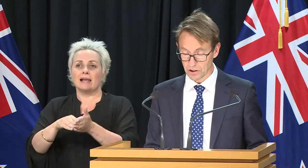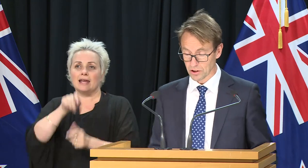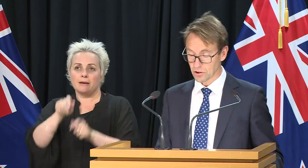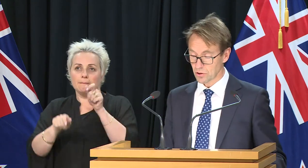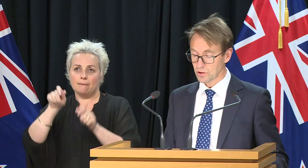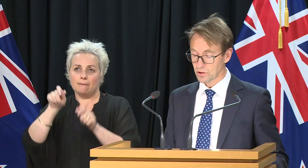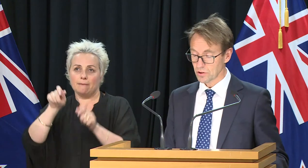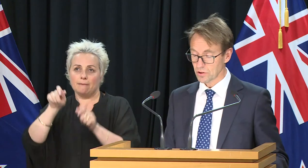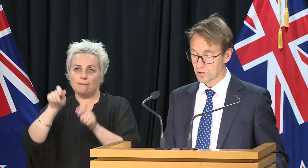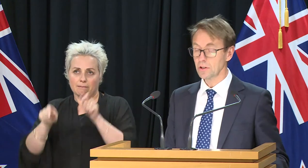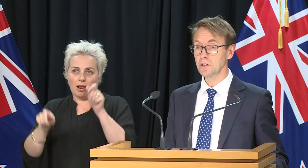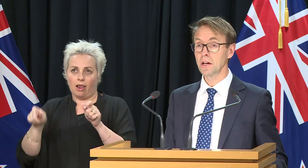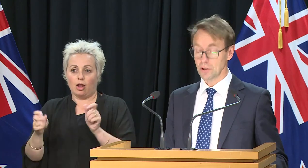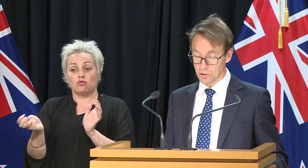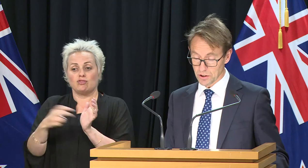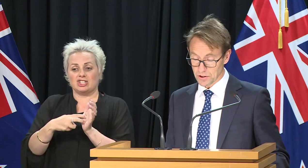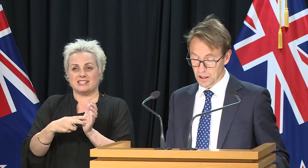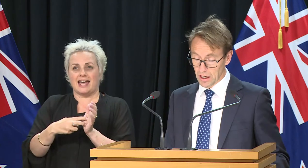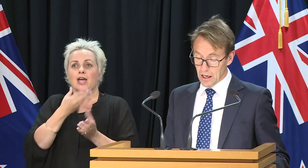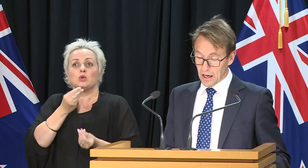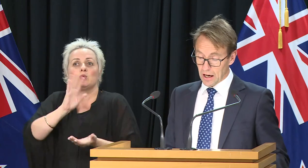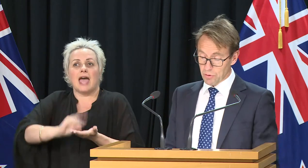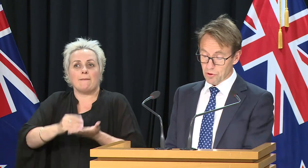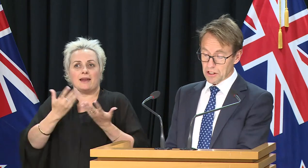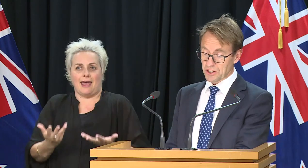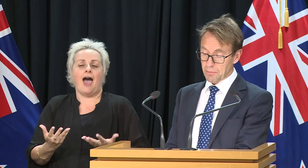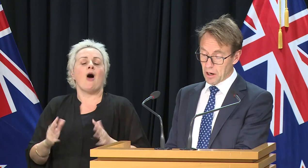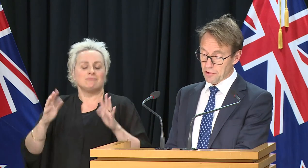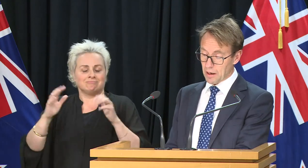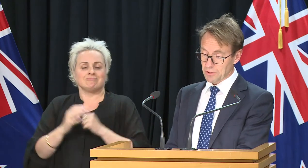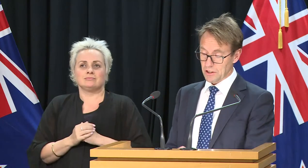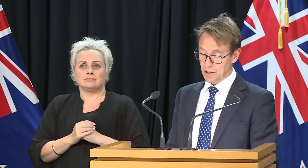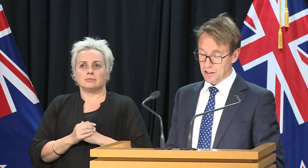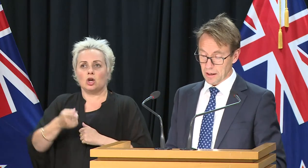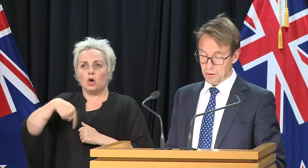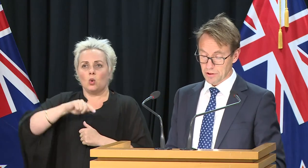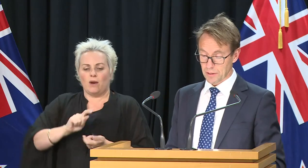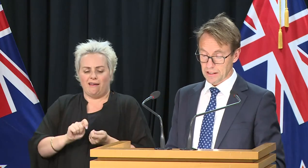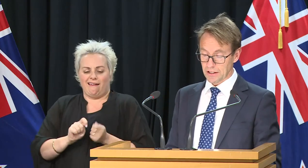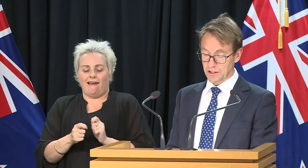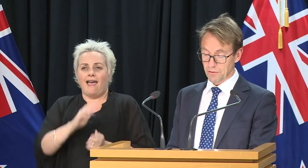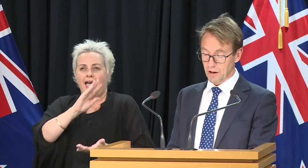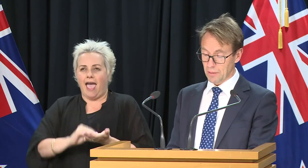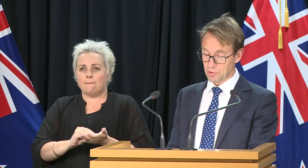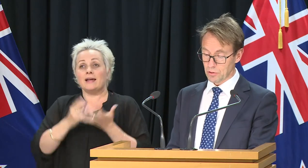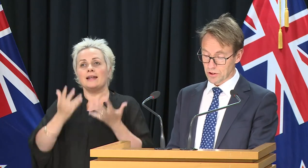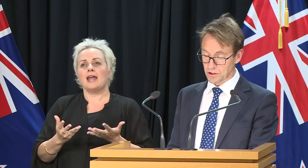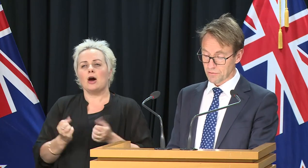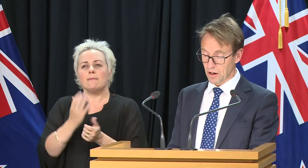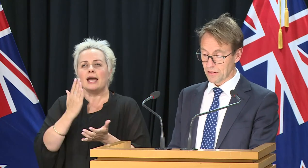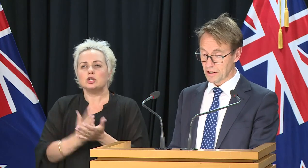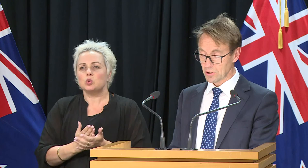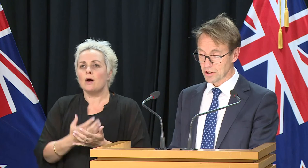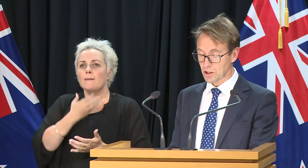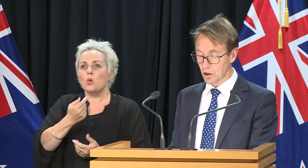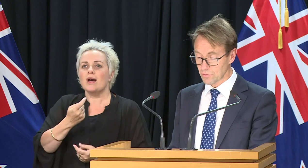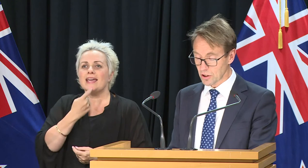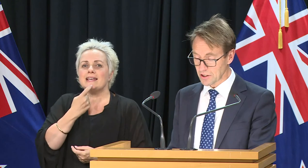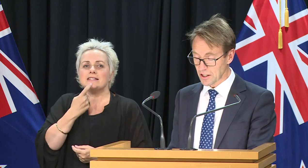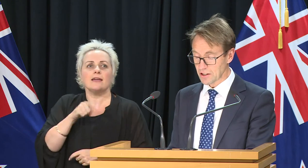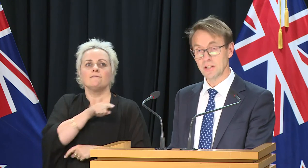2,337,200 registered users. We've released a minor update to the app to make it easier for app users to find the